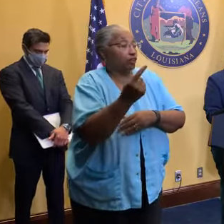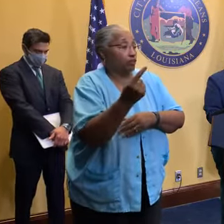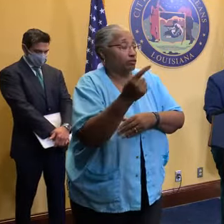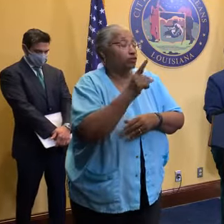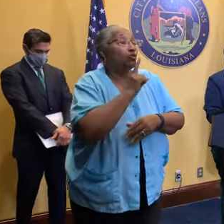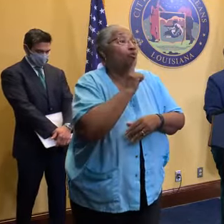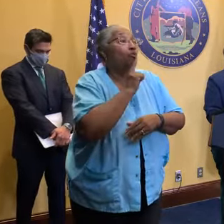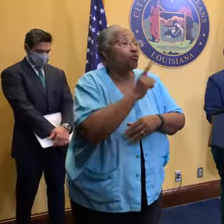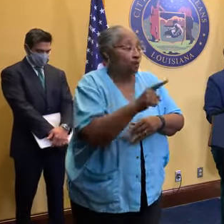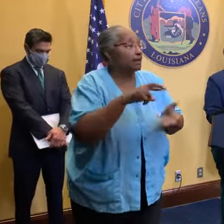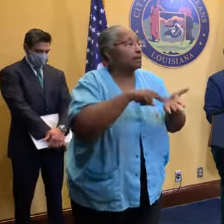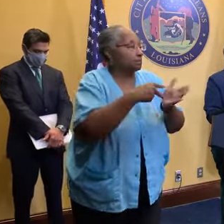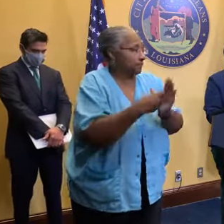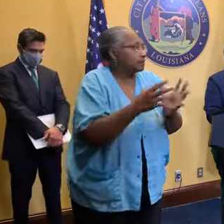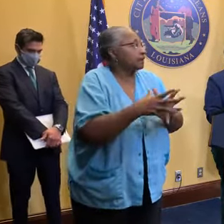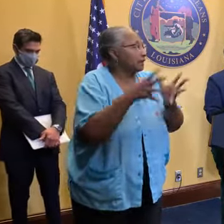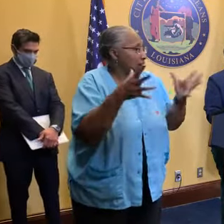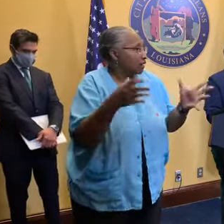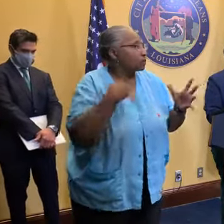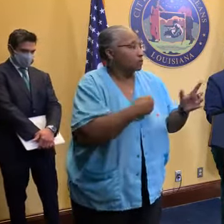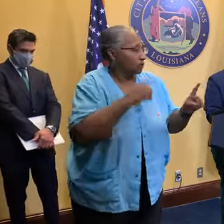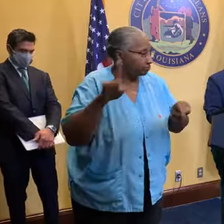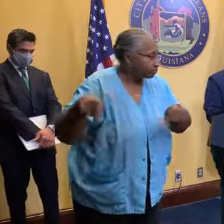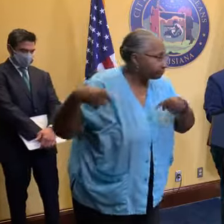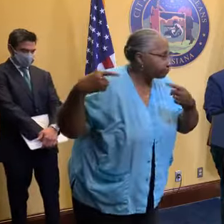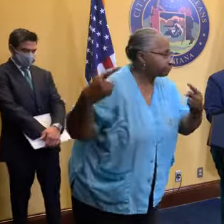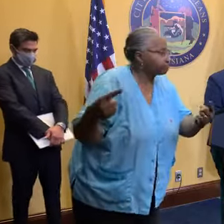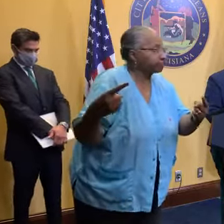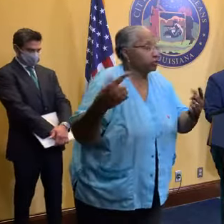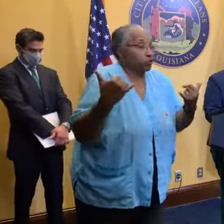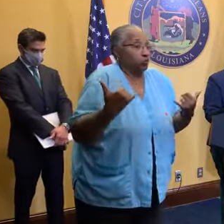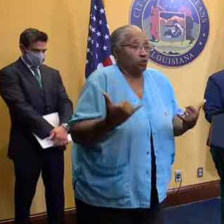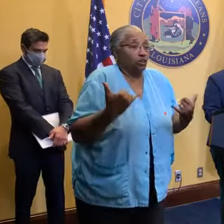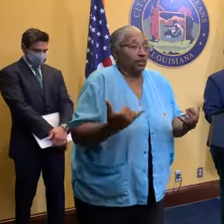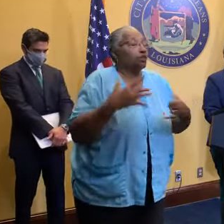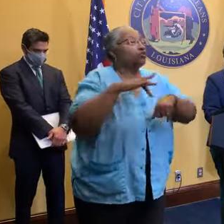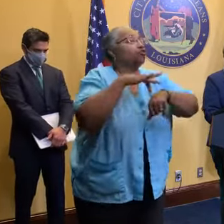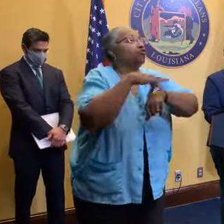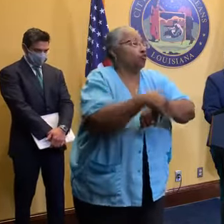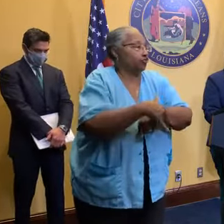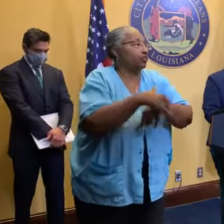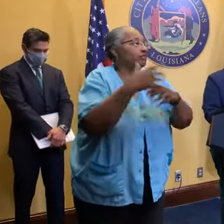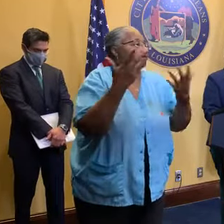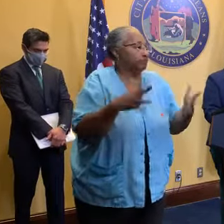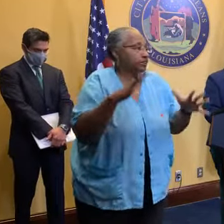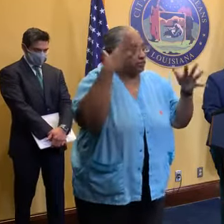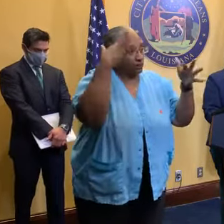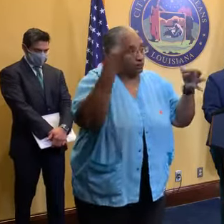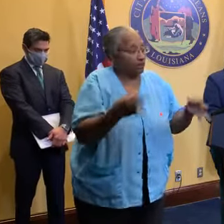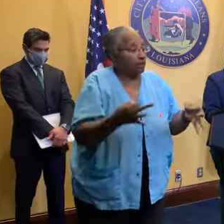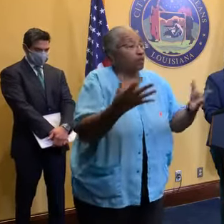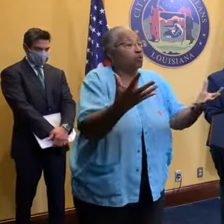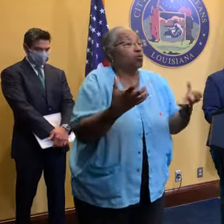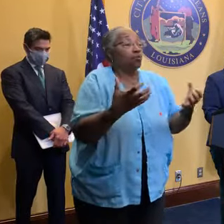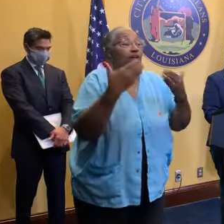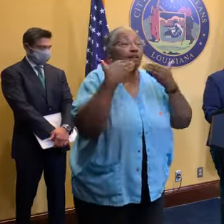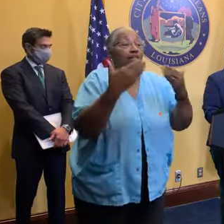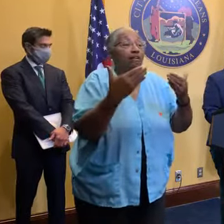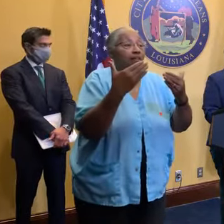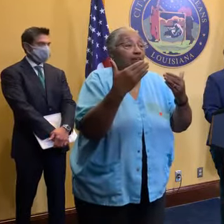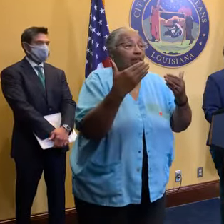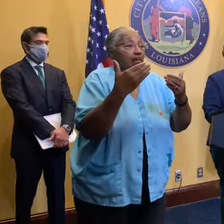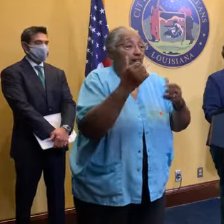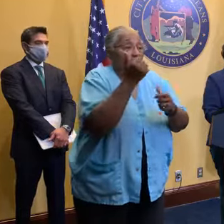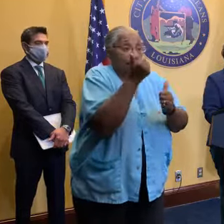speaks volumes that we have gotten to this point today early. And I just want to thank every single